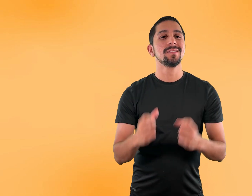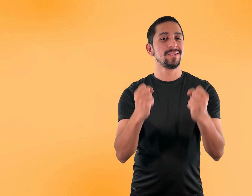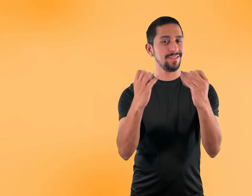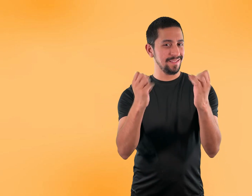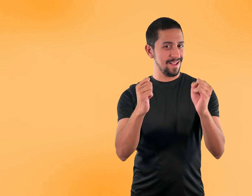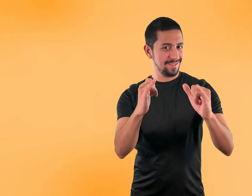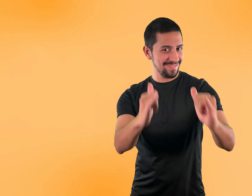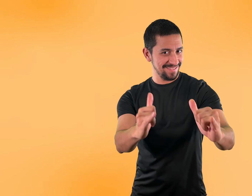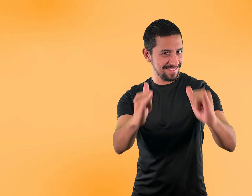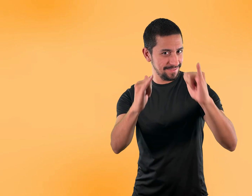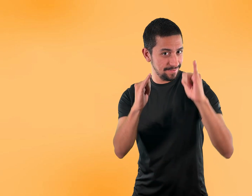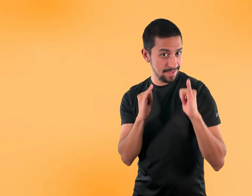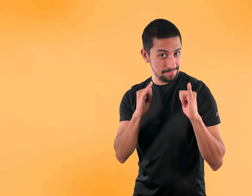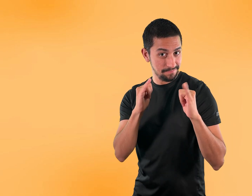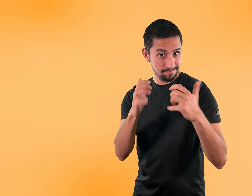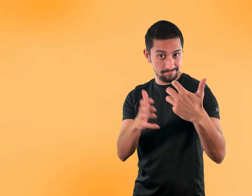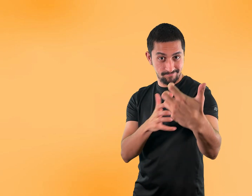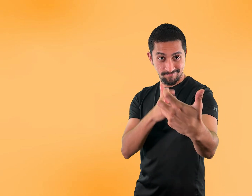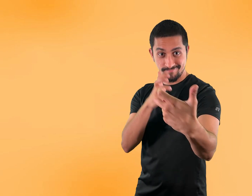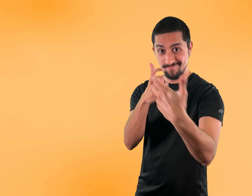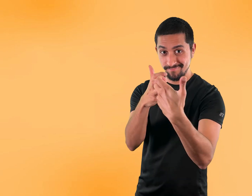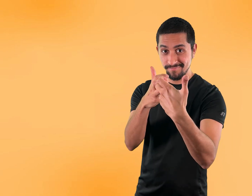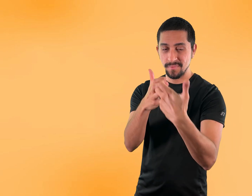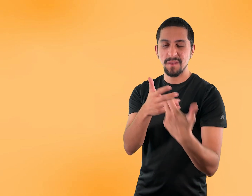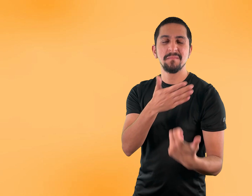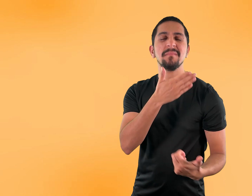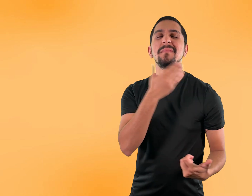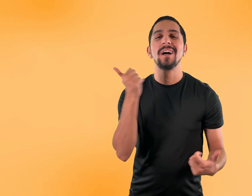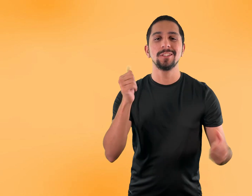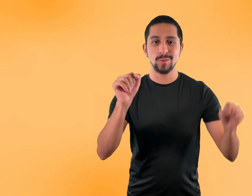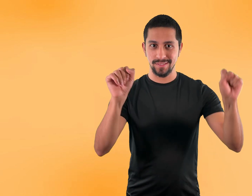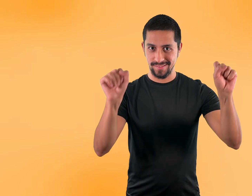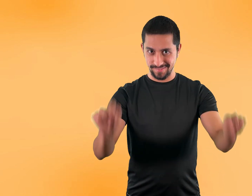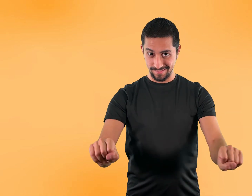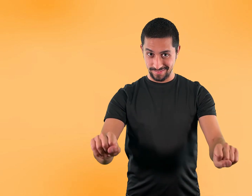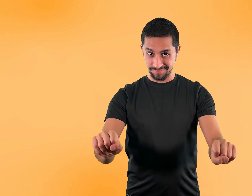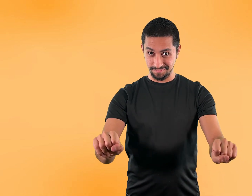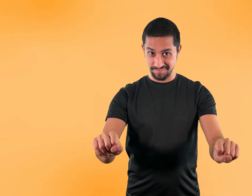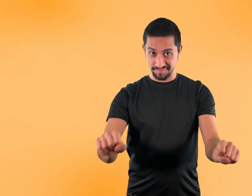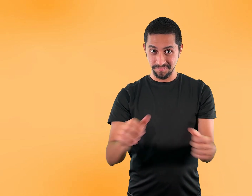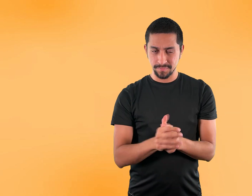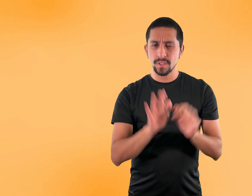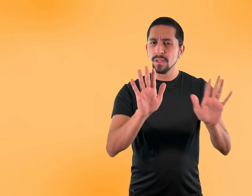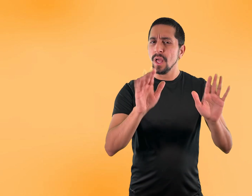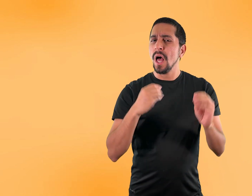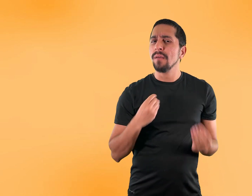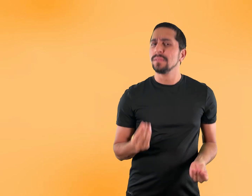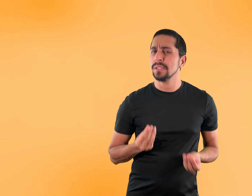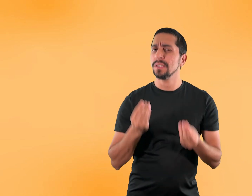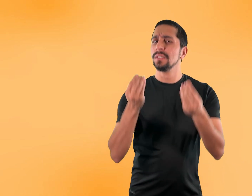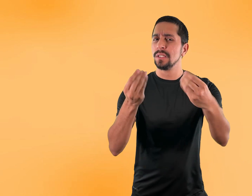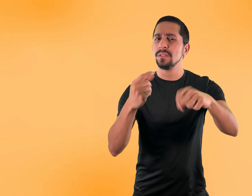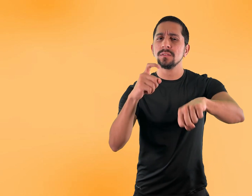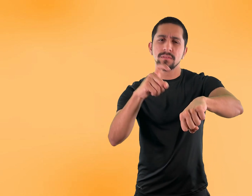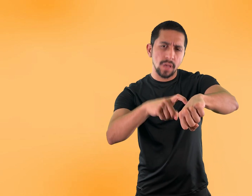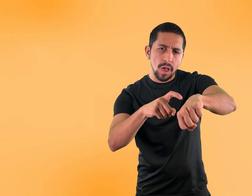I want you to sign it along with me as best as you can. I will give you opportunities